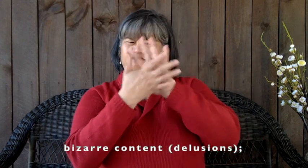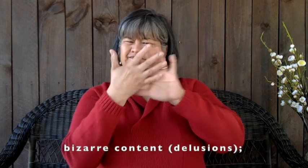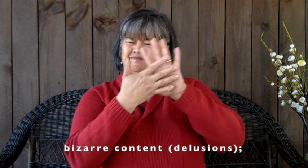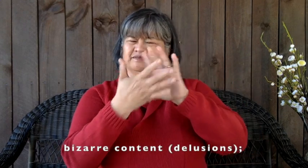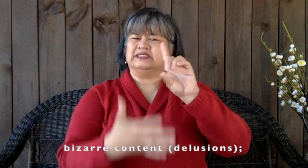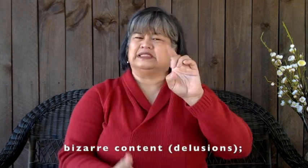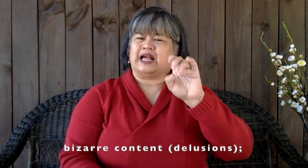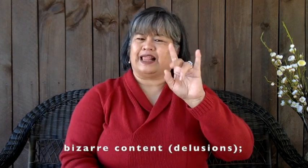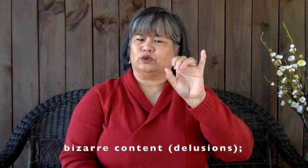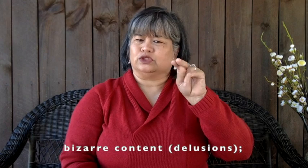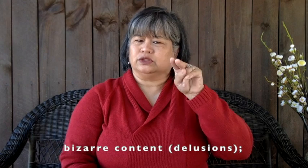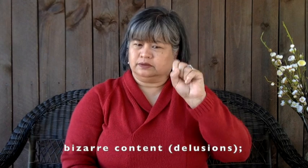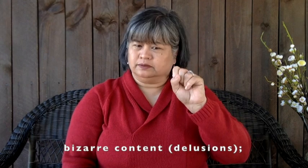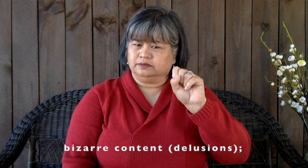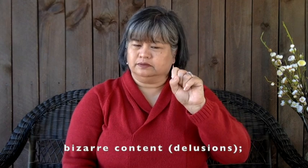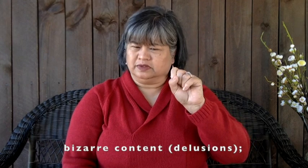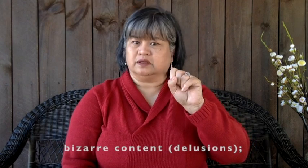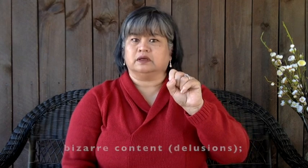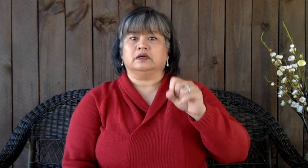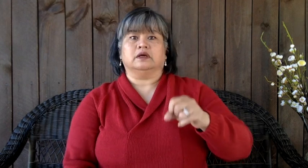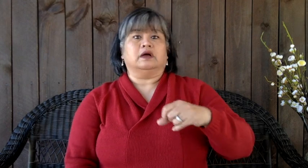Bizarre content, delusions,